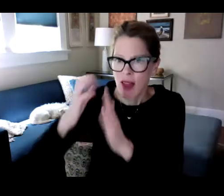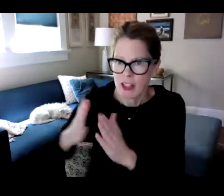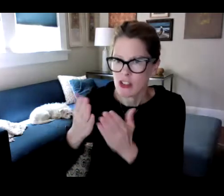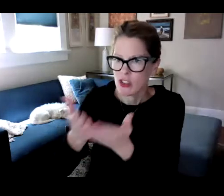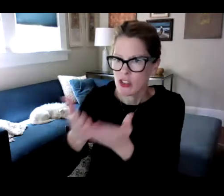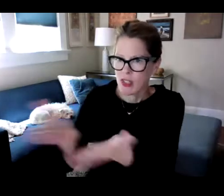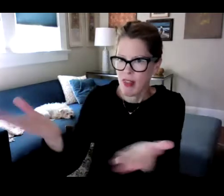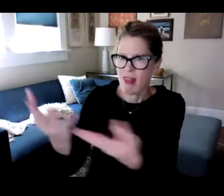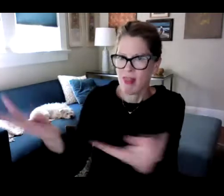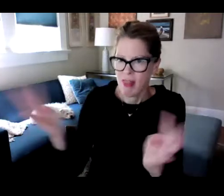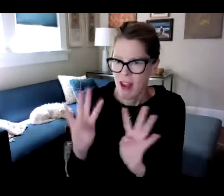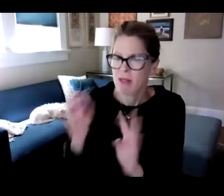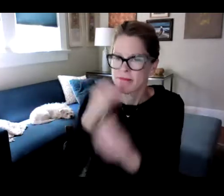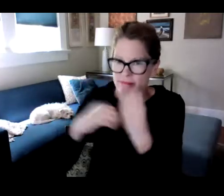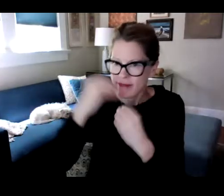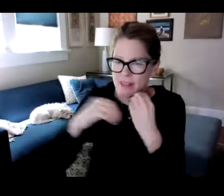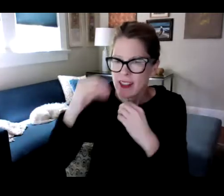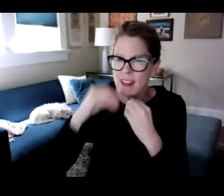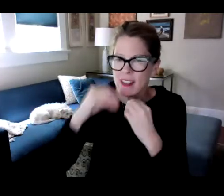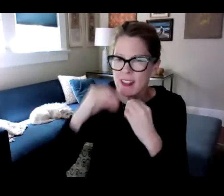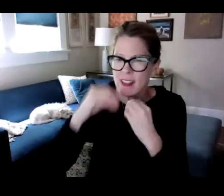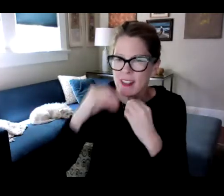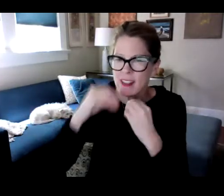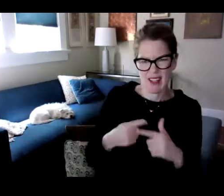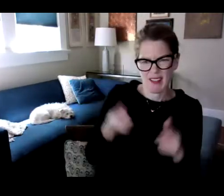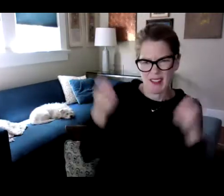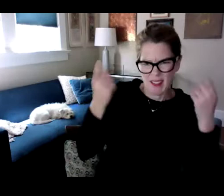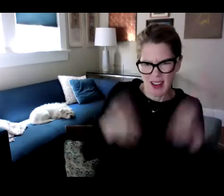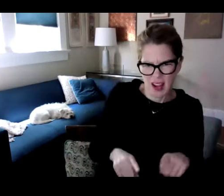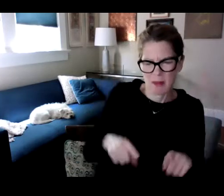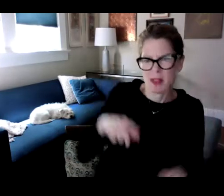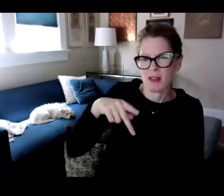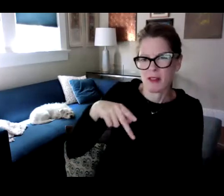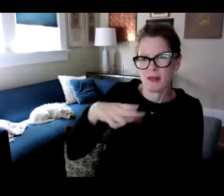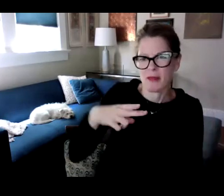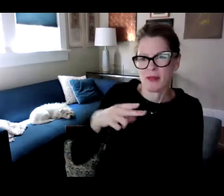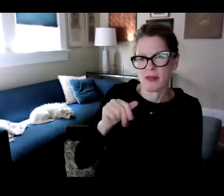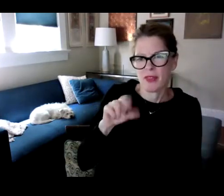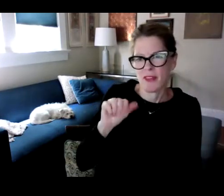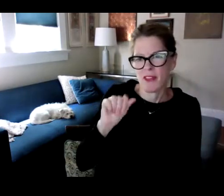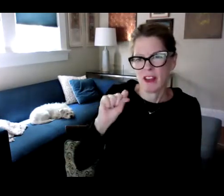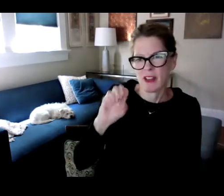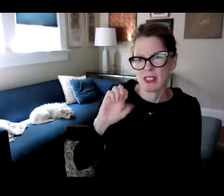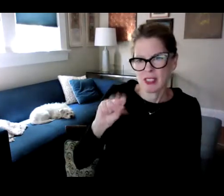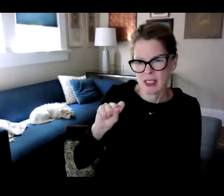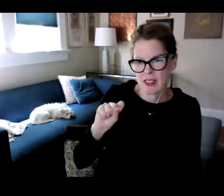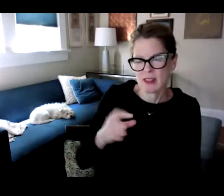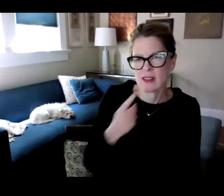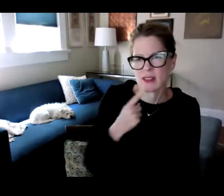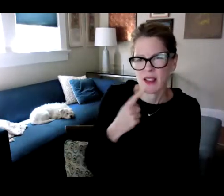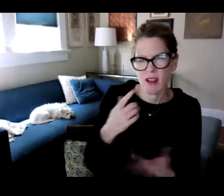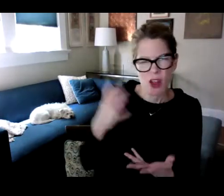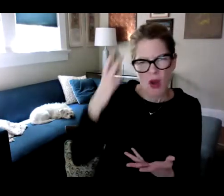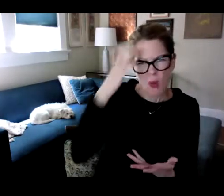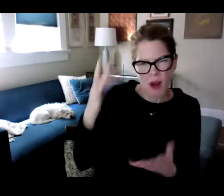teacher eat with tax collectors and sinners?" But when he heard this, he said, "Those who are well have no